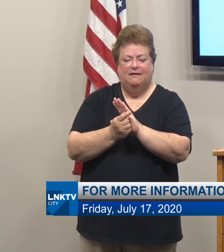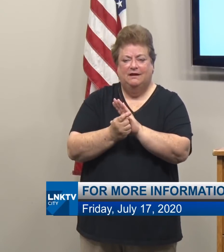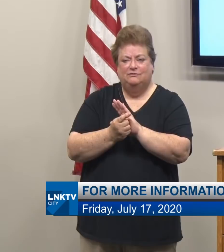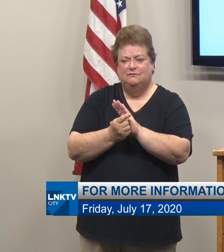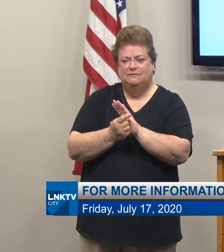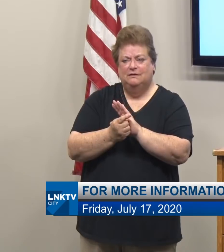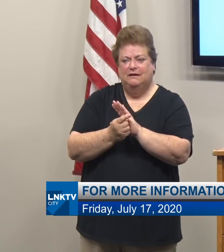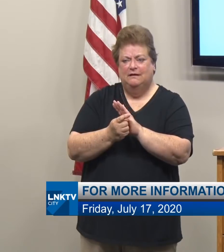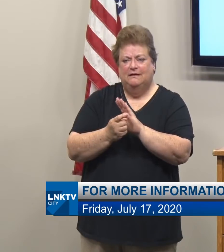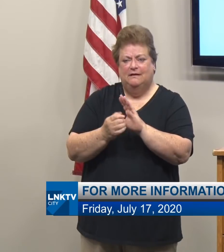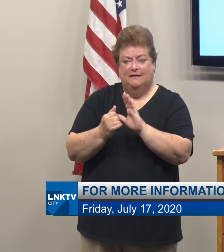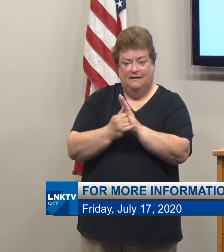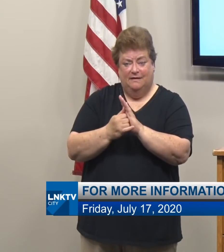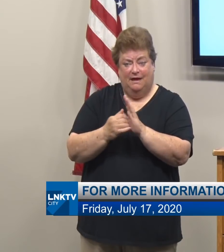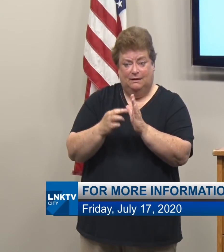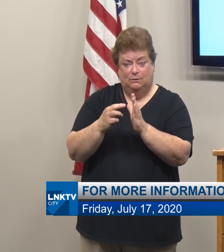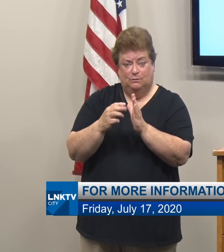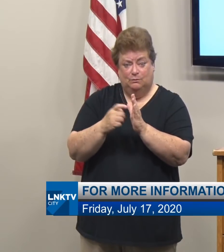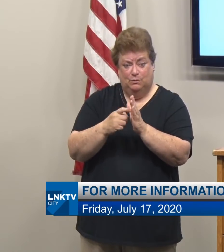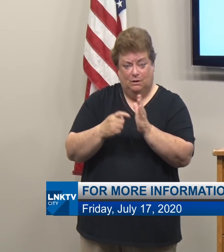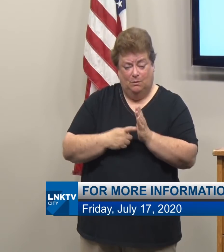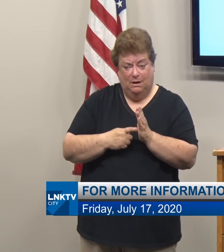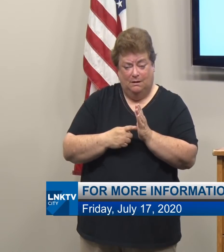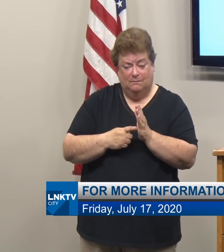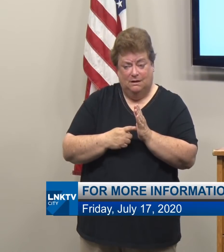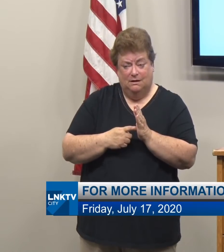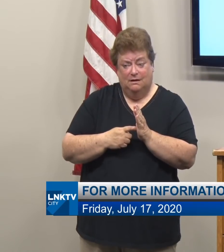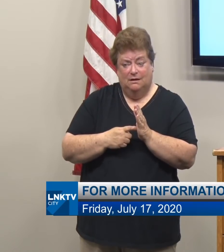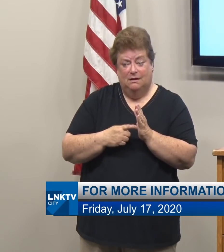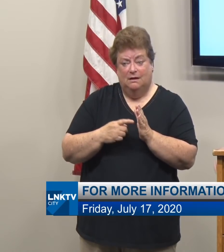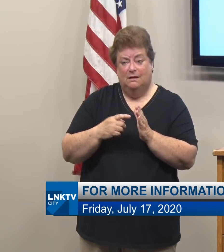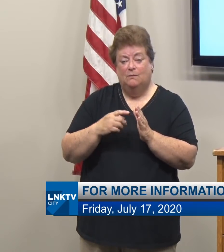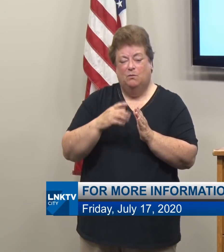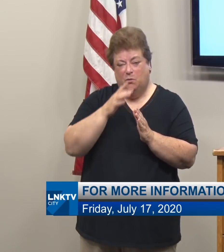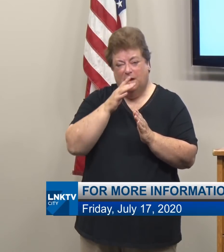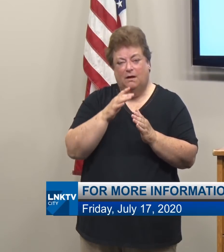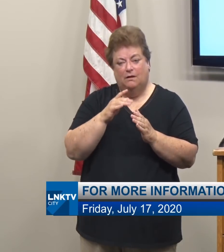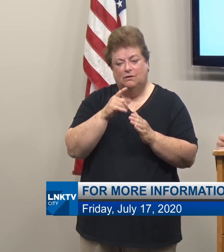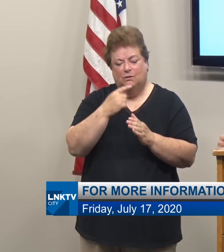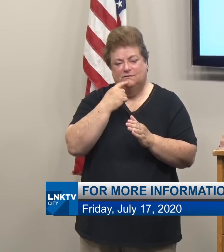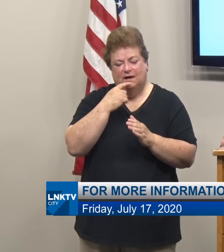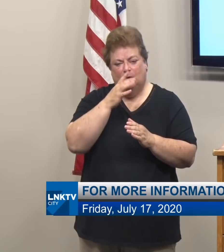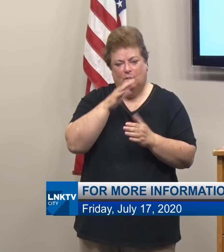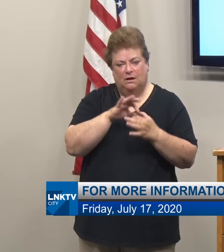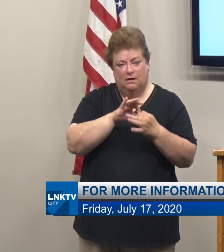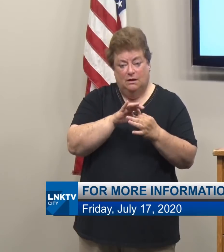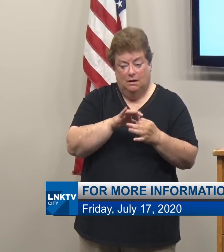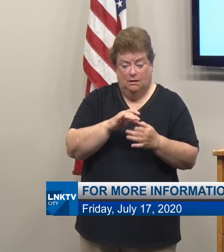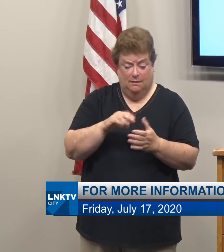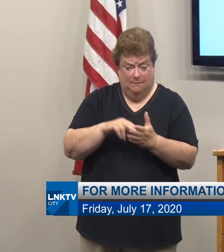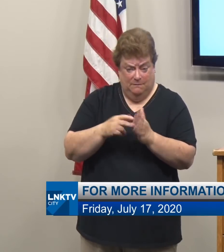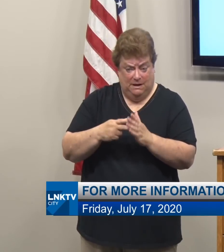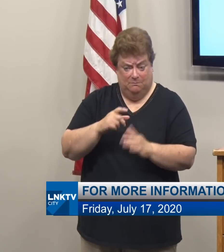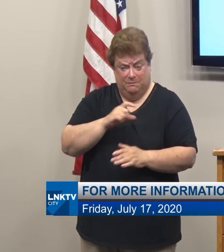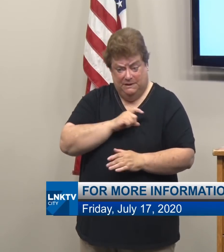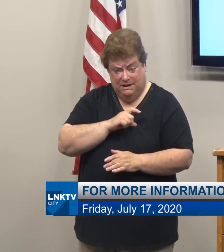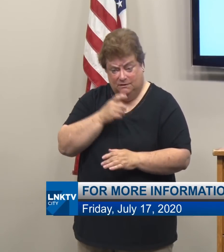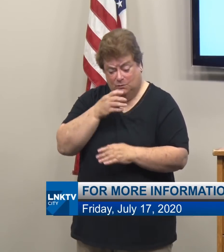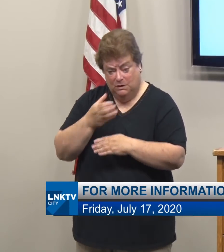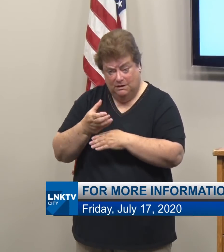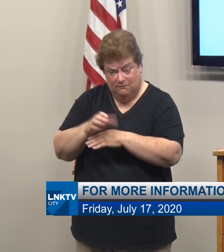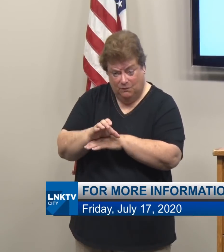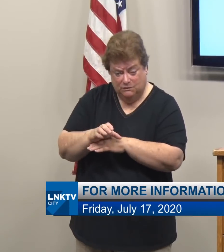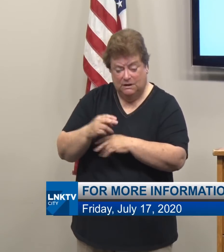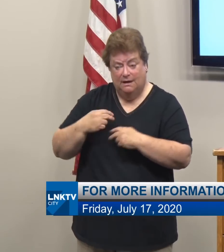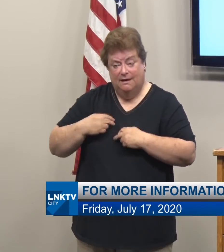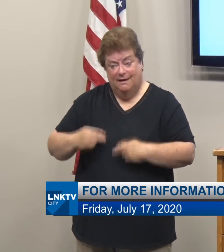mandate would, you said it would probably be education first, but would police be enforcing this? Would the health